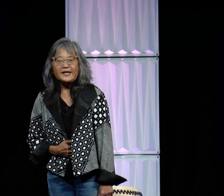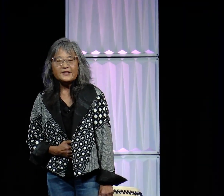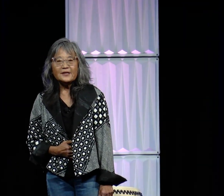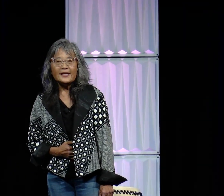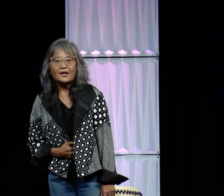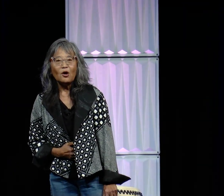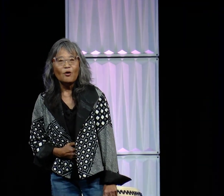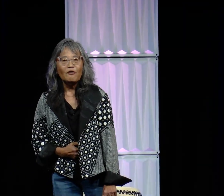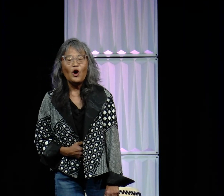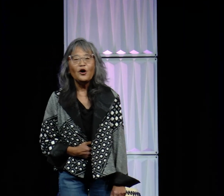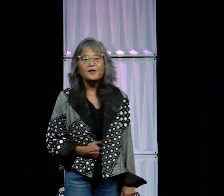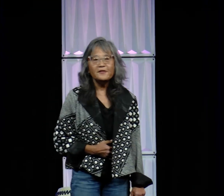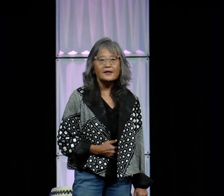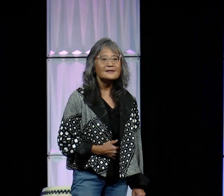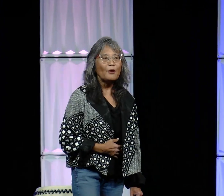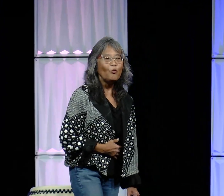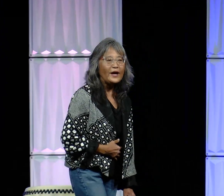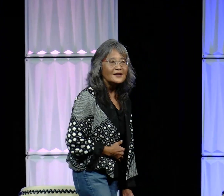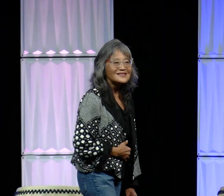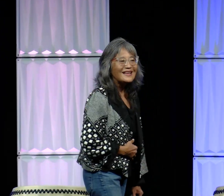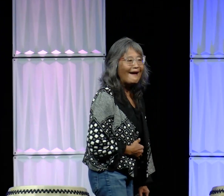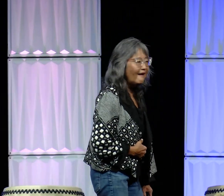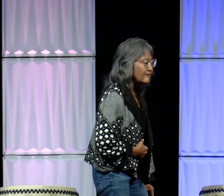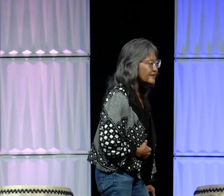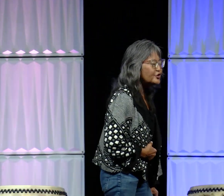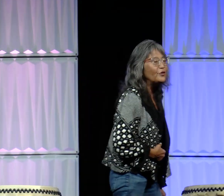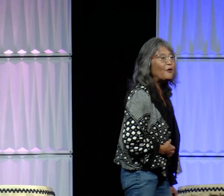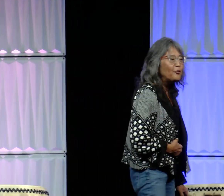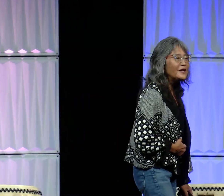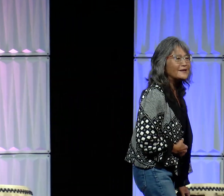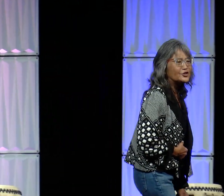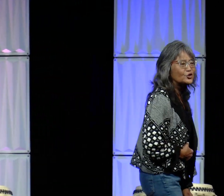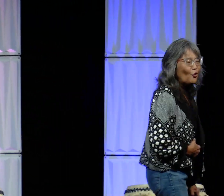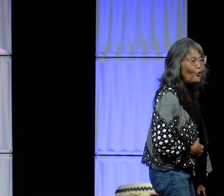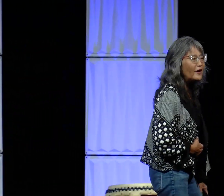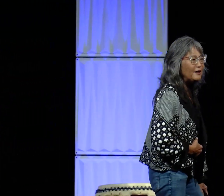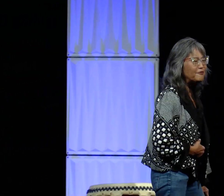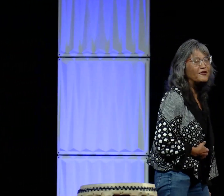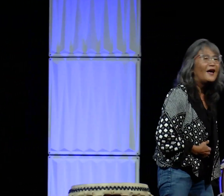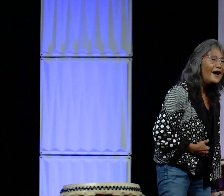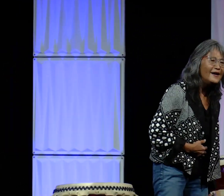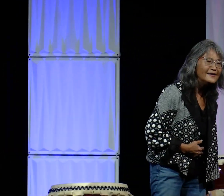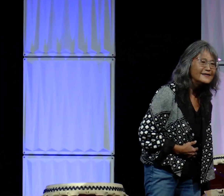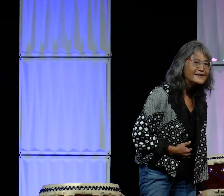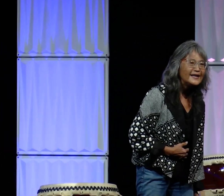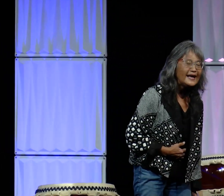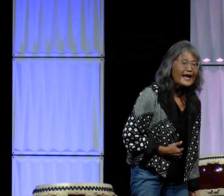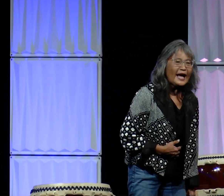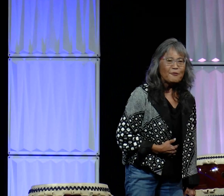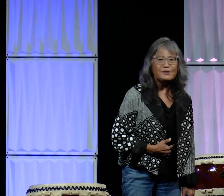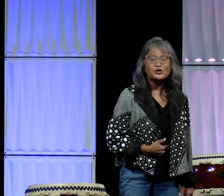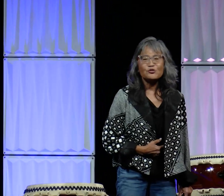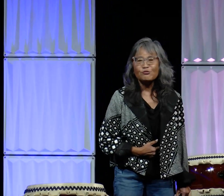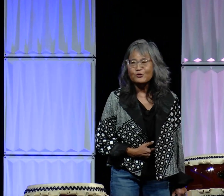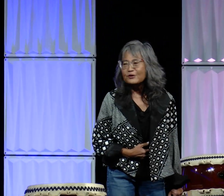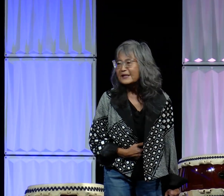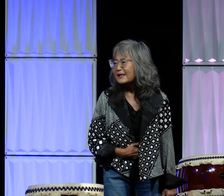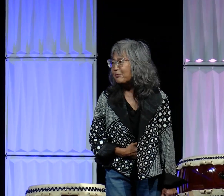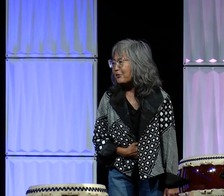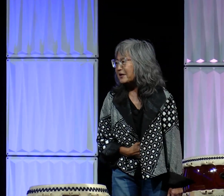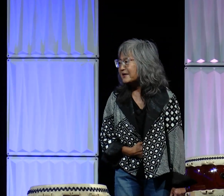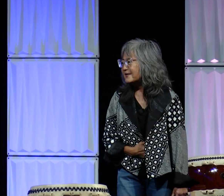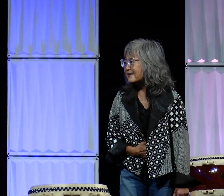We need to let go of all the things that weigh us down so that we can soar and fly and be